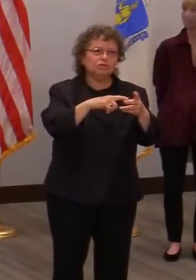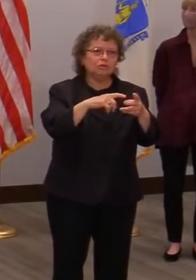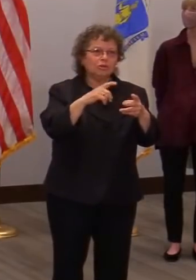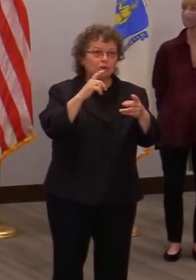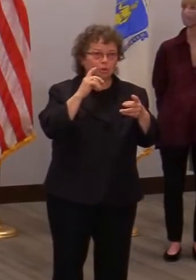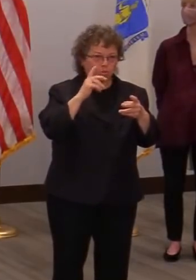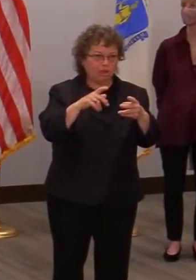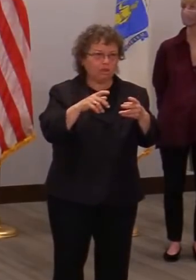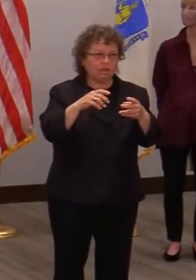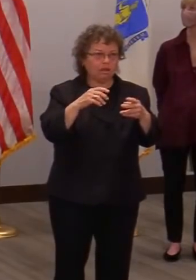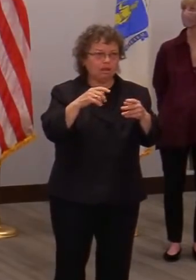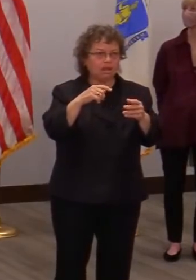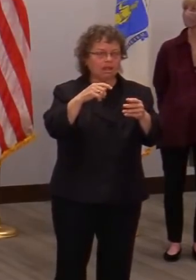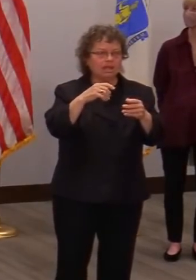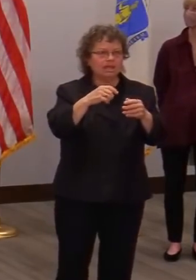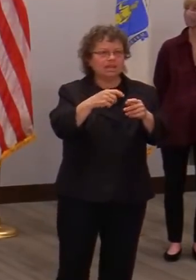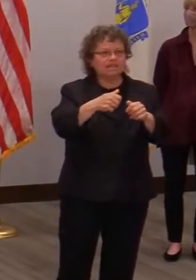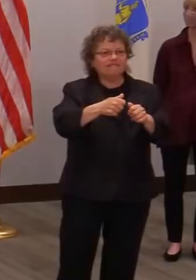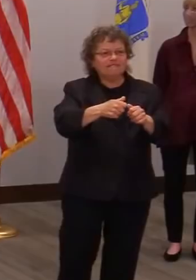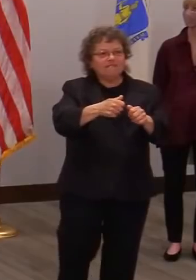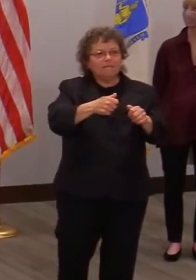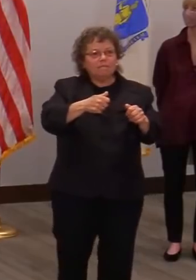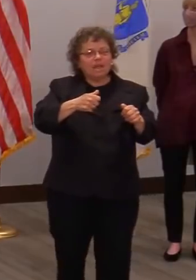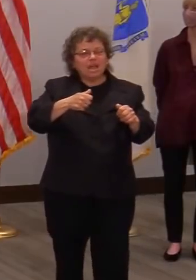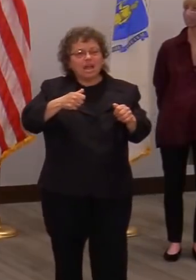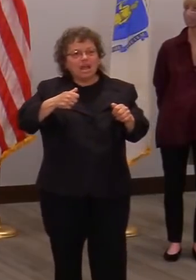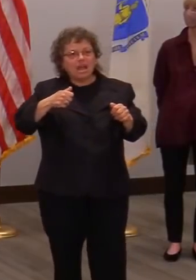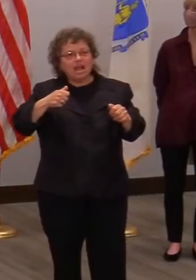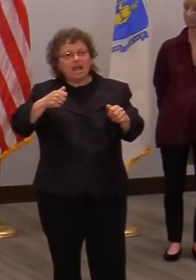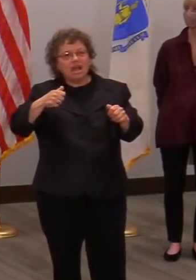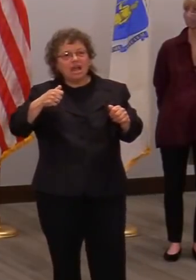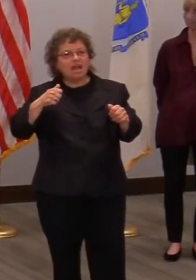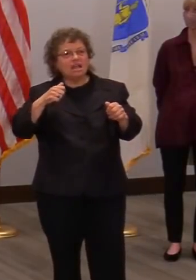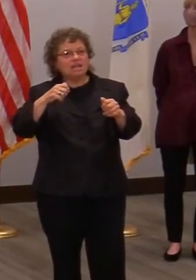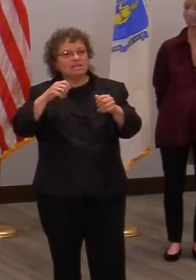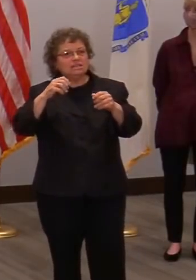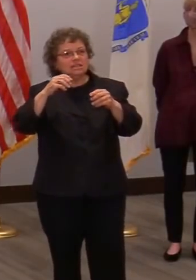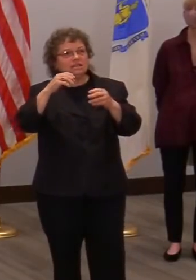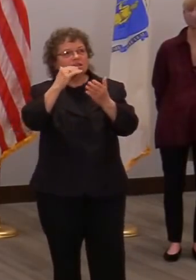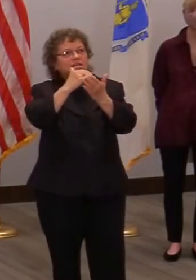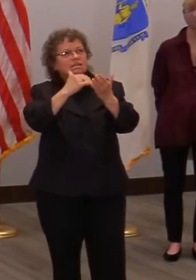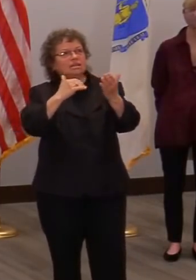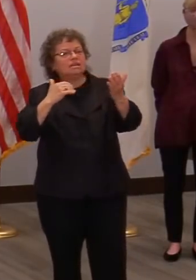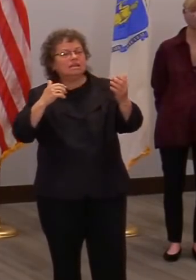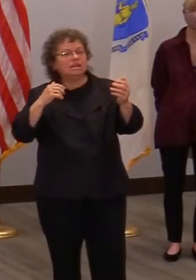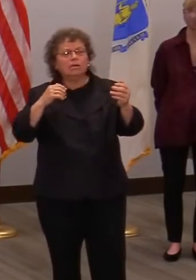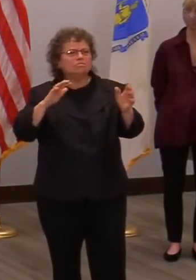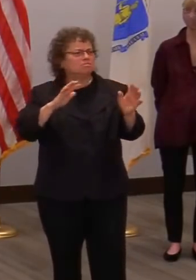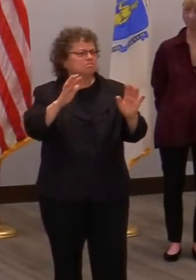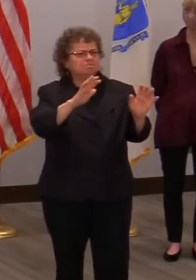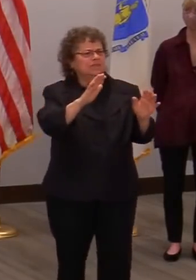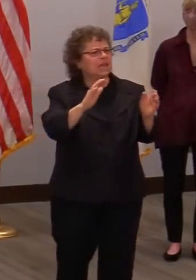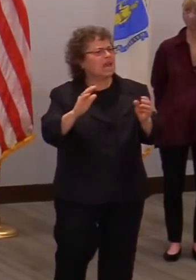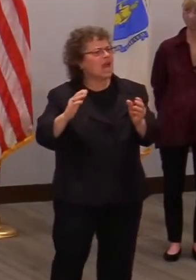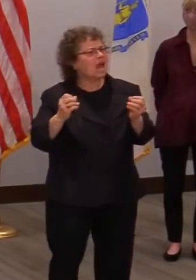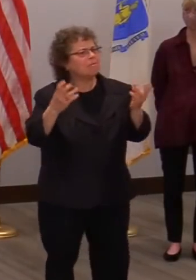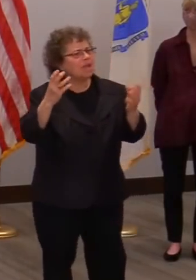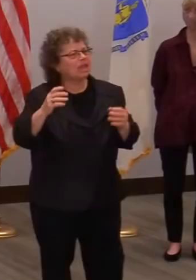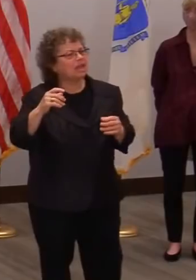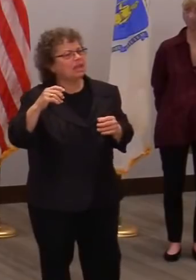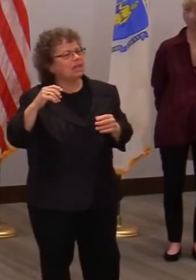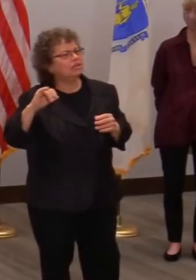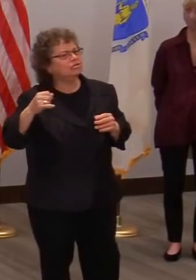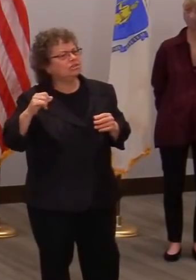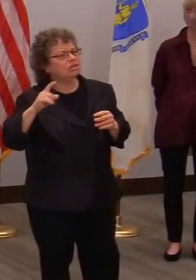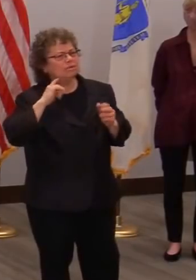be logistically. Remember, you're talking really small numbers, relatively speaking. We got